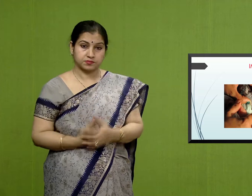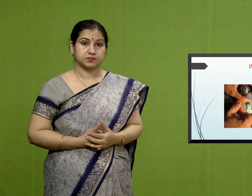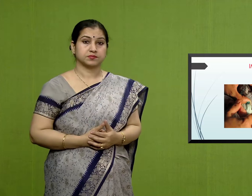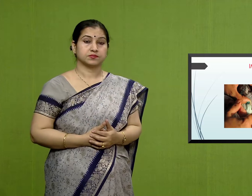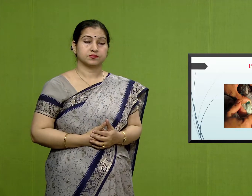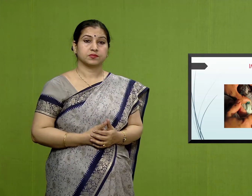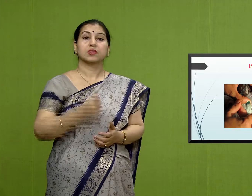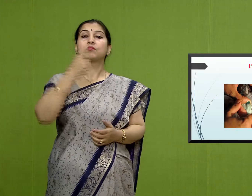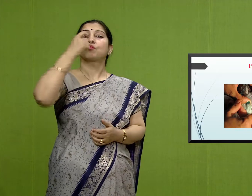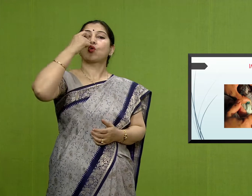polio,